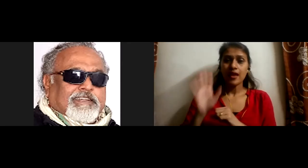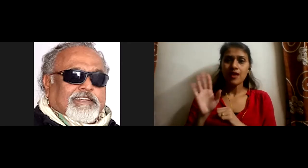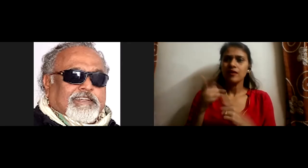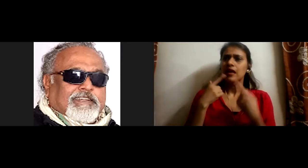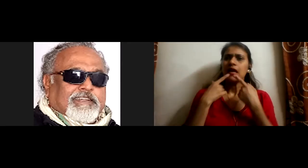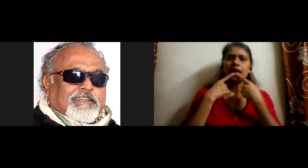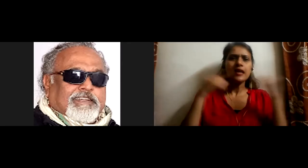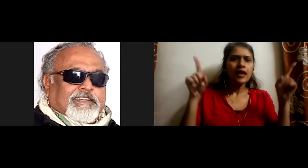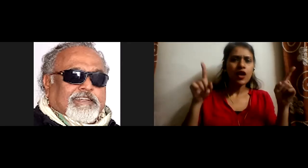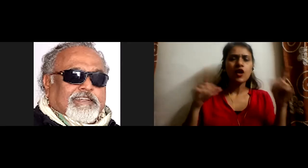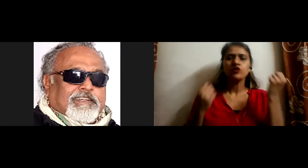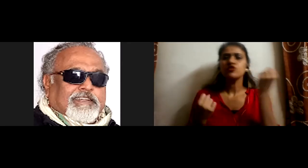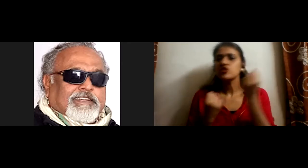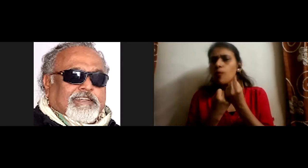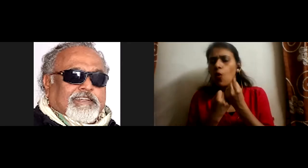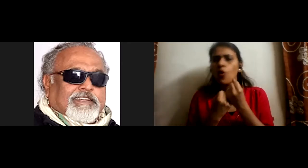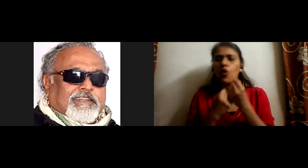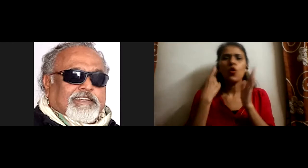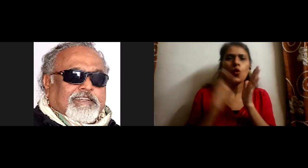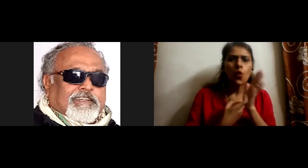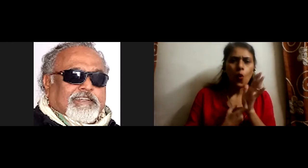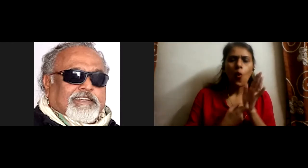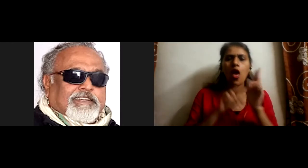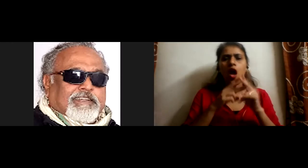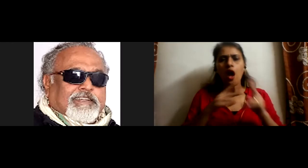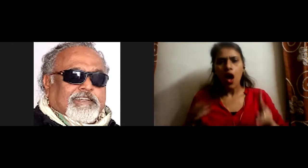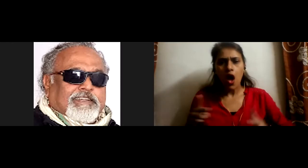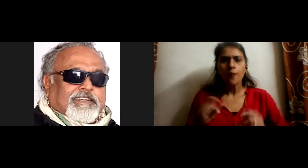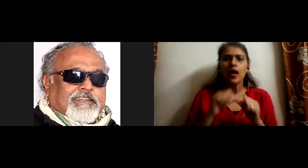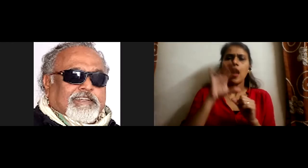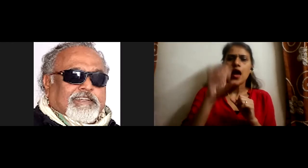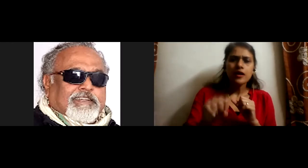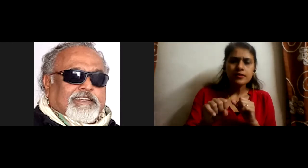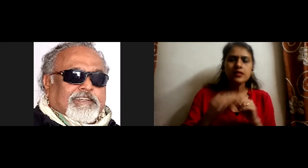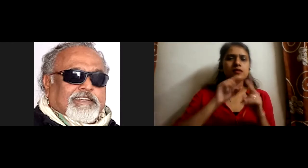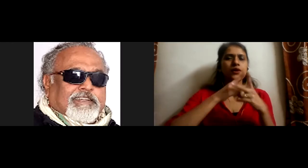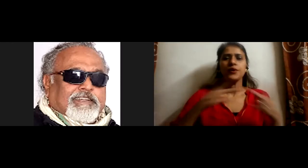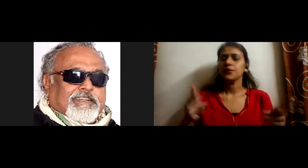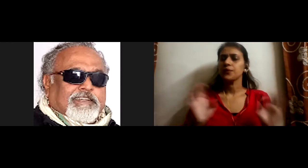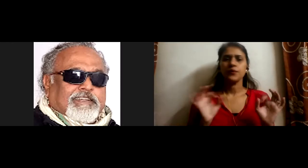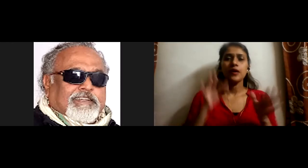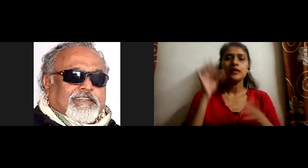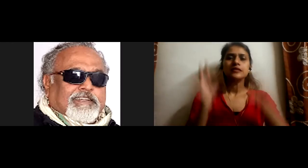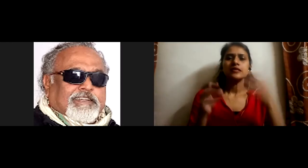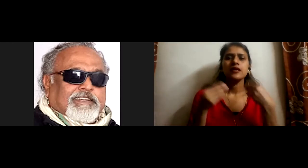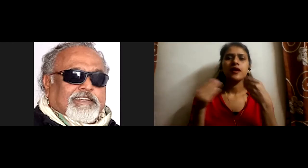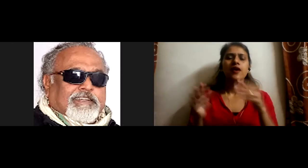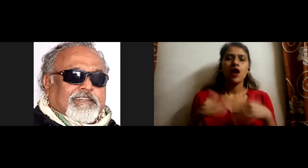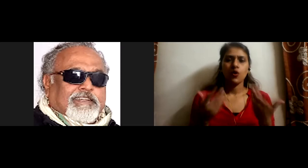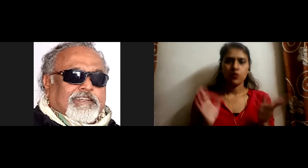support measures in terms of access to justice or how they can get justice. Most people, when it